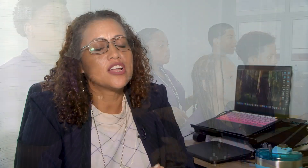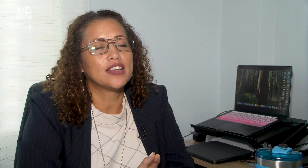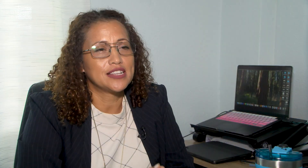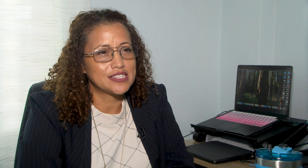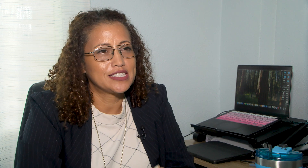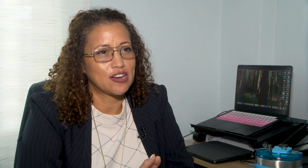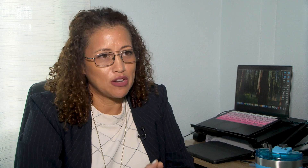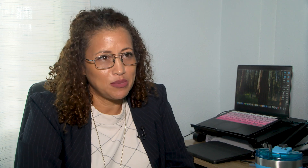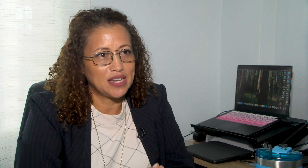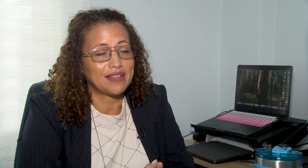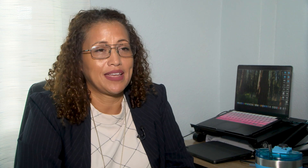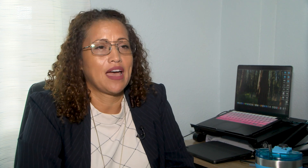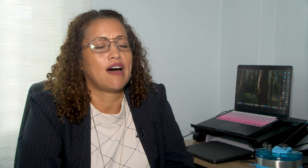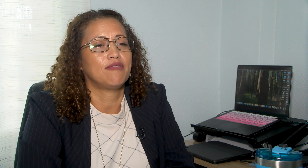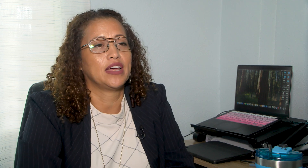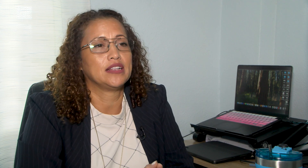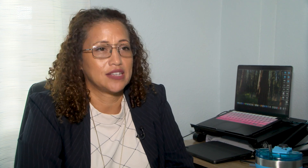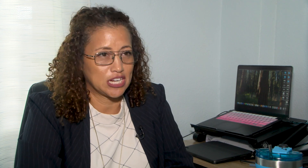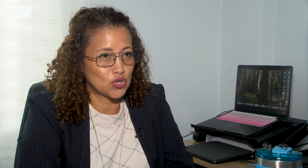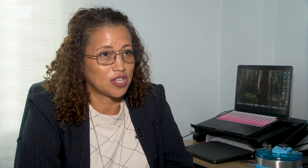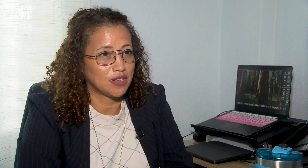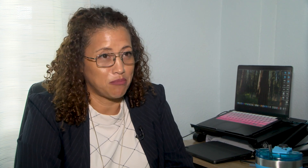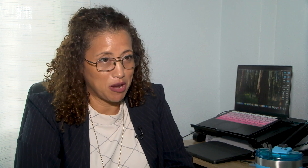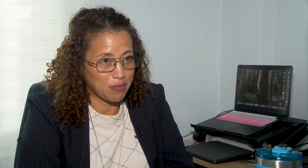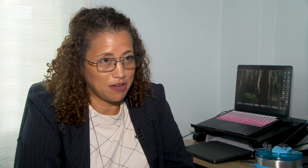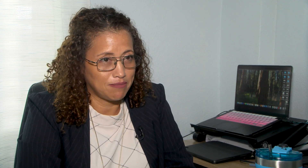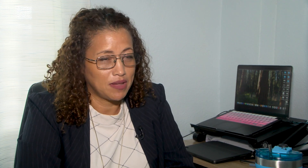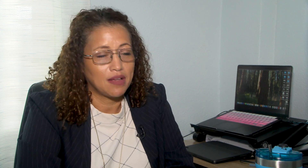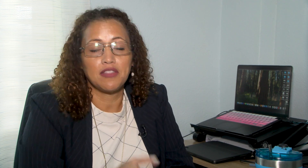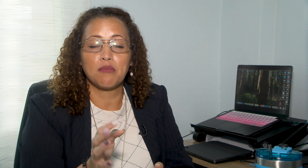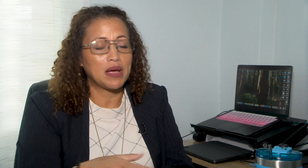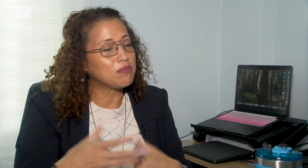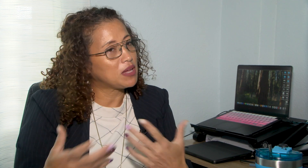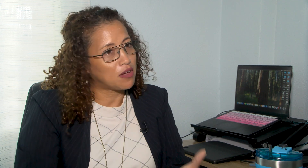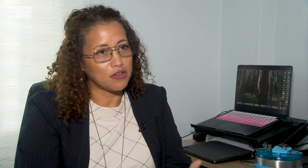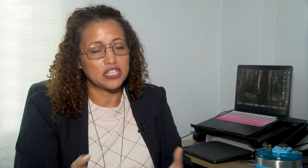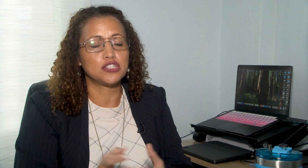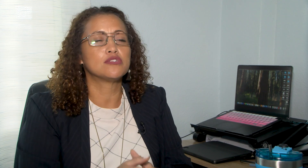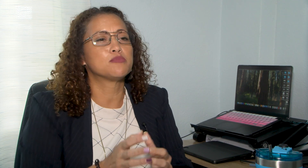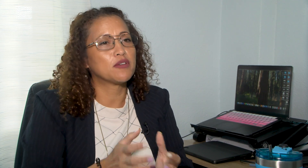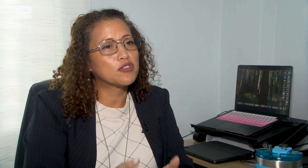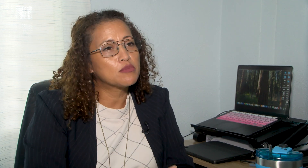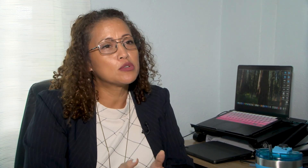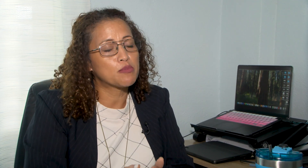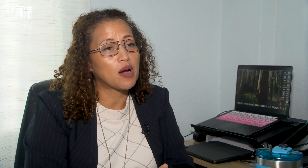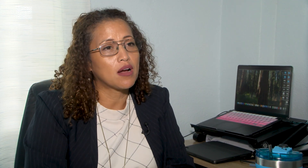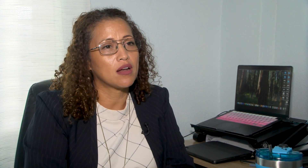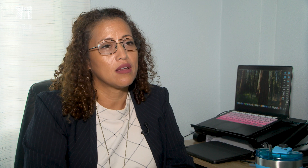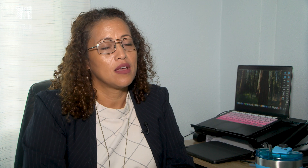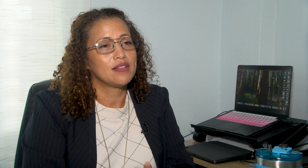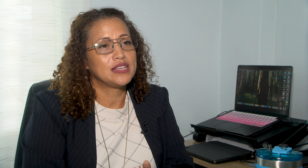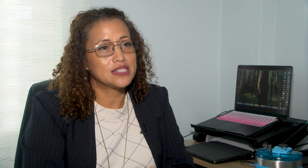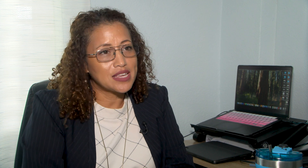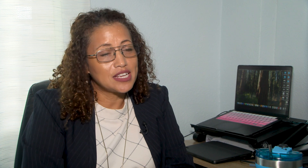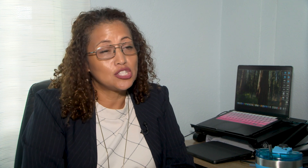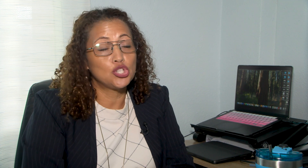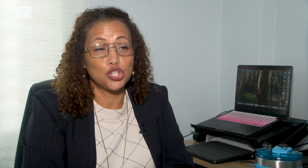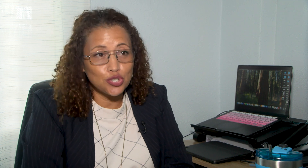not necessarily mean that they have an intellectual impairment. There might be other issues, but for the most part, these kids